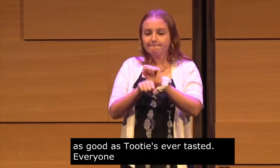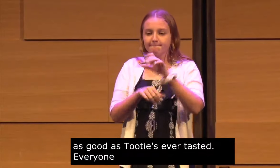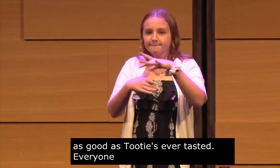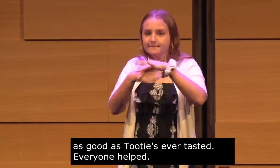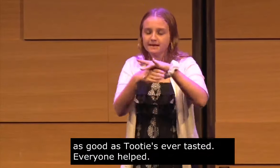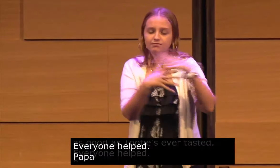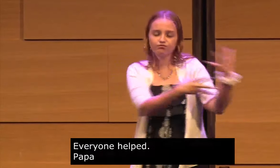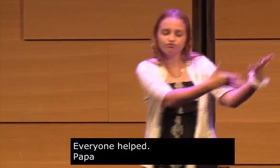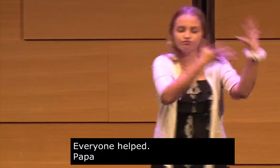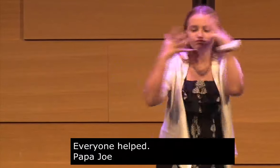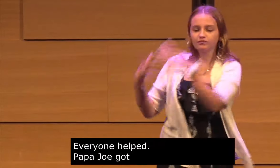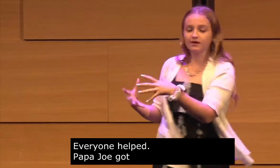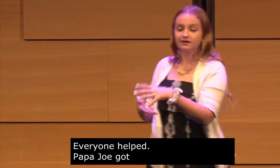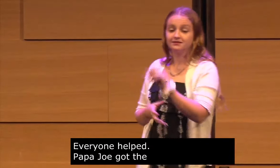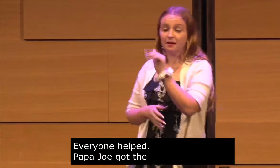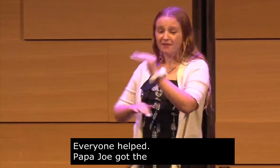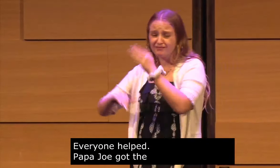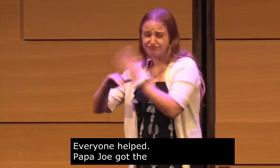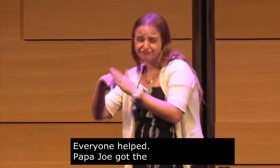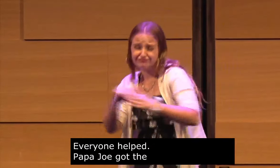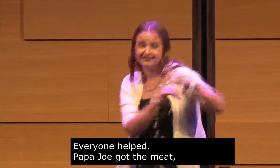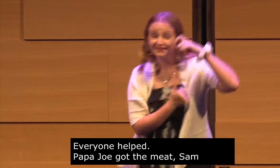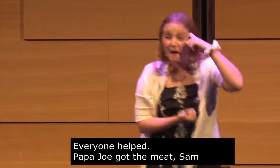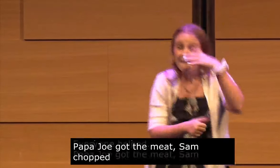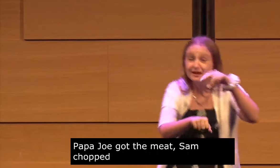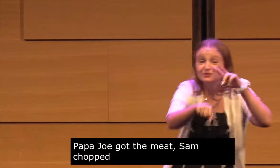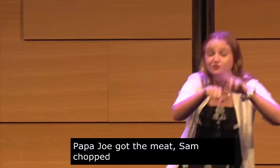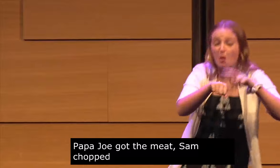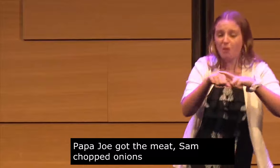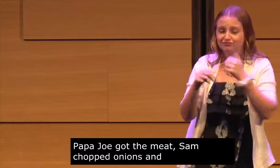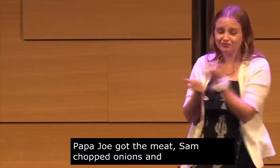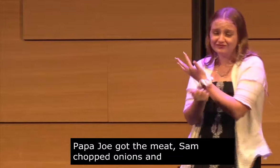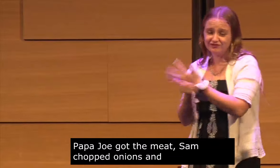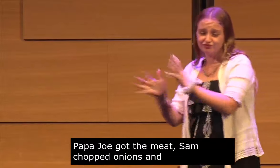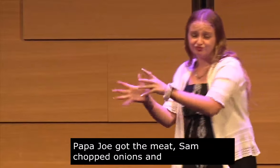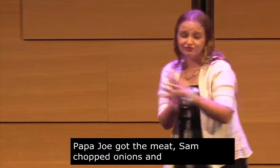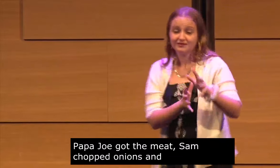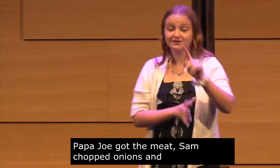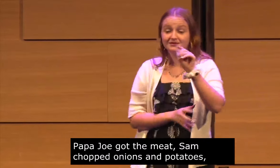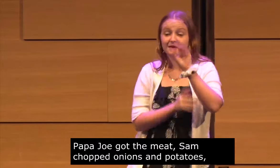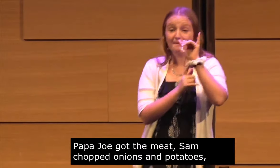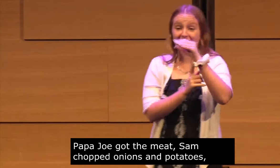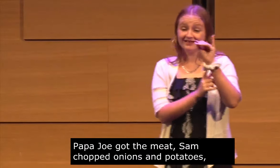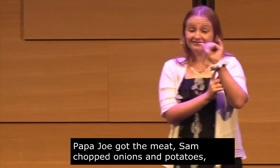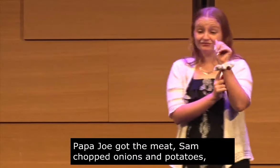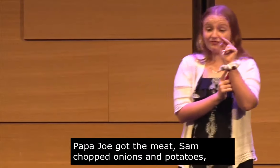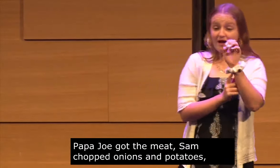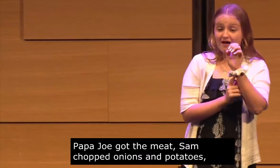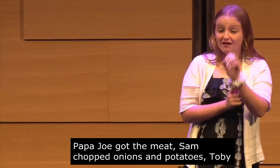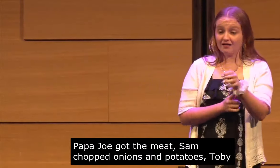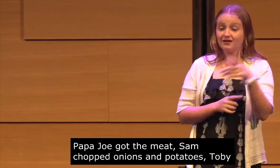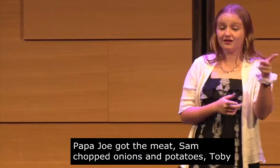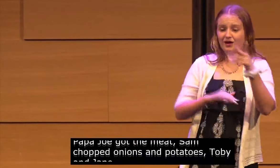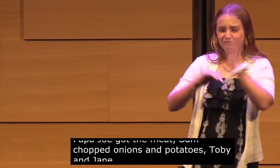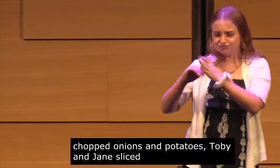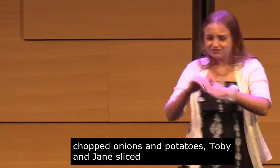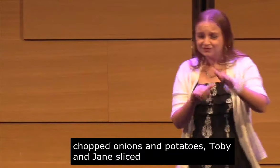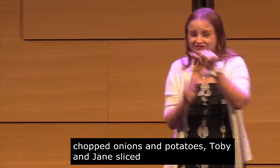Everyone helped. Papa Joe got the meat, Sam chopped onions and potatoes, Toby and Jane sliced carrots. They